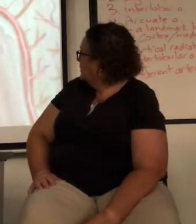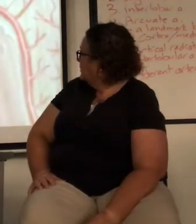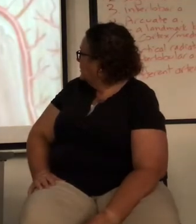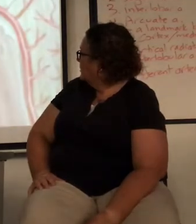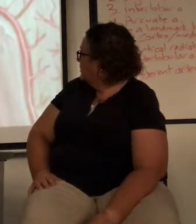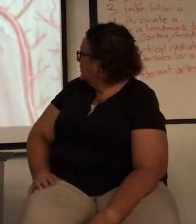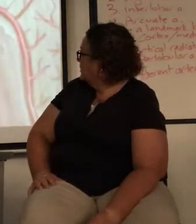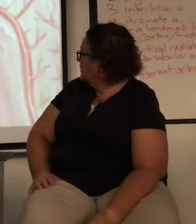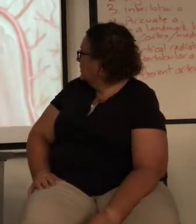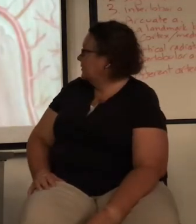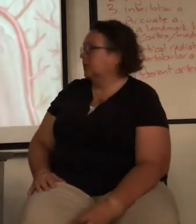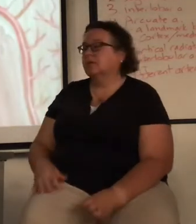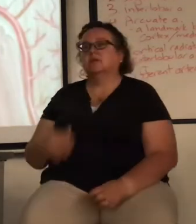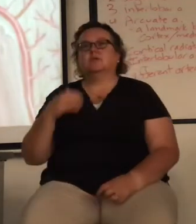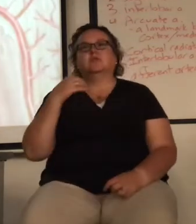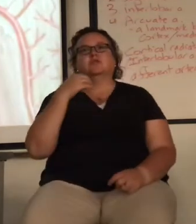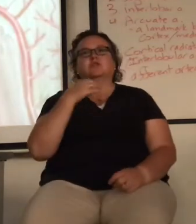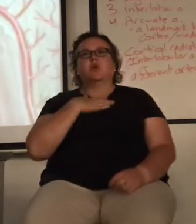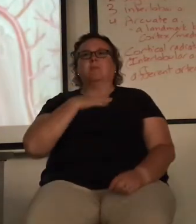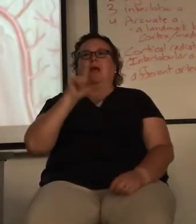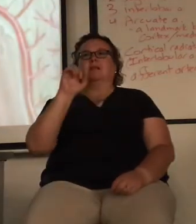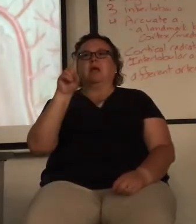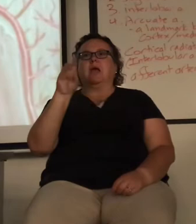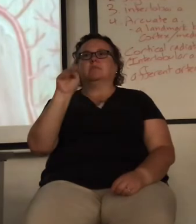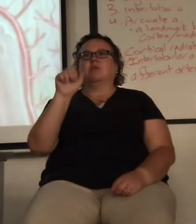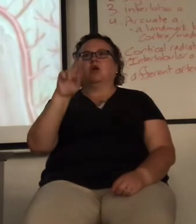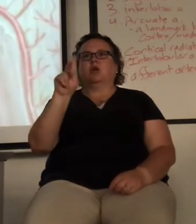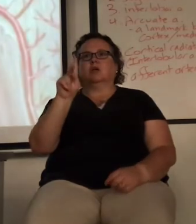So here's my landmark, my arcuate artery.